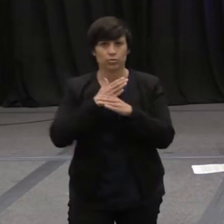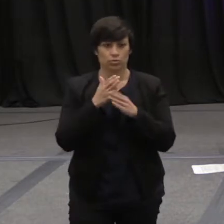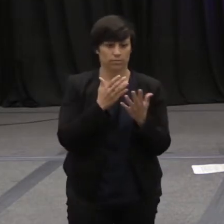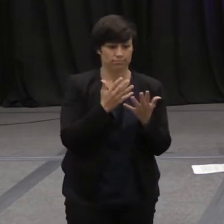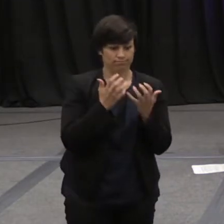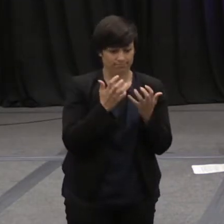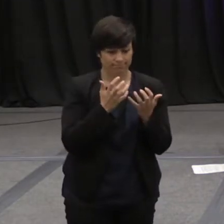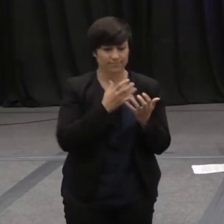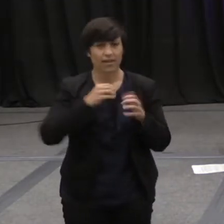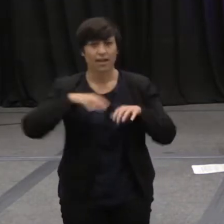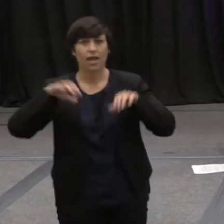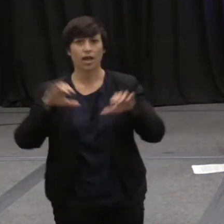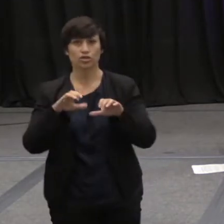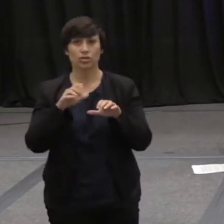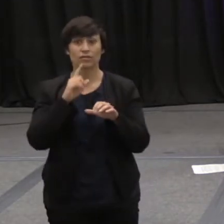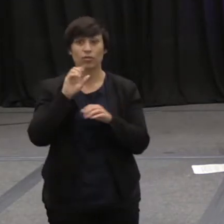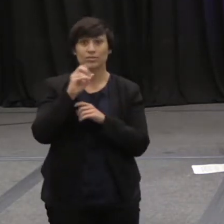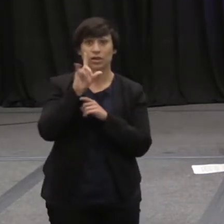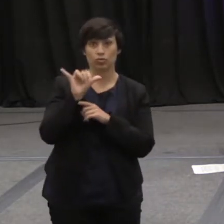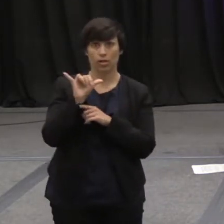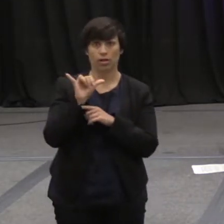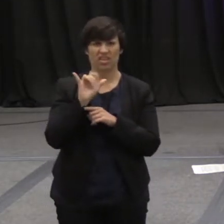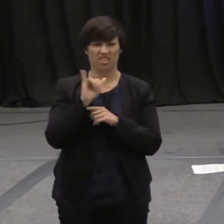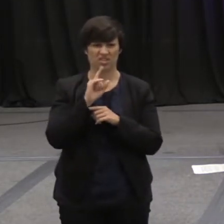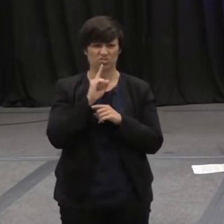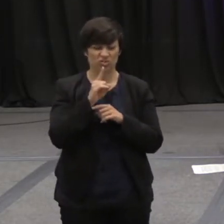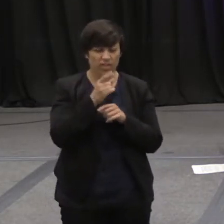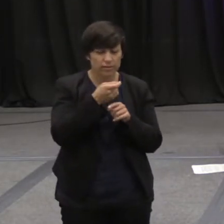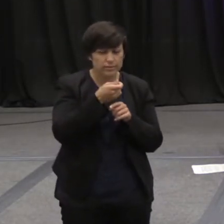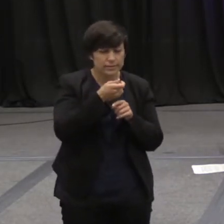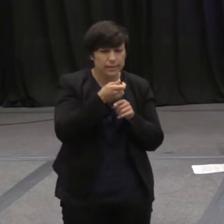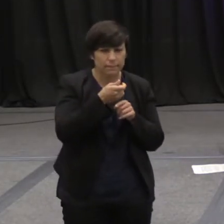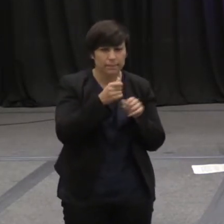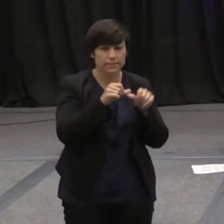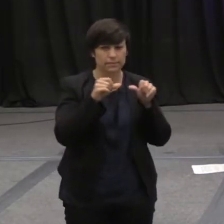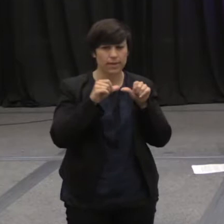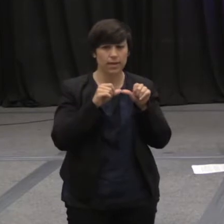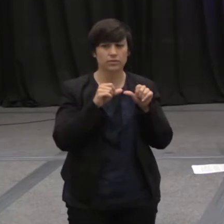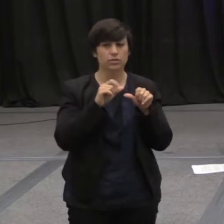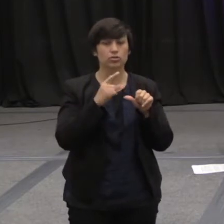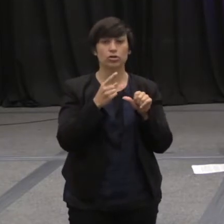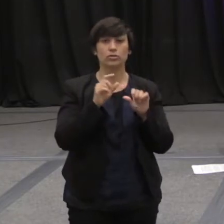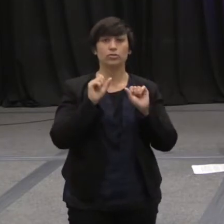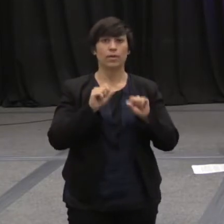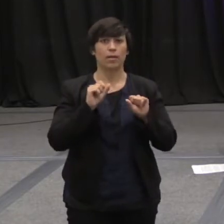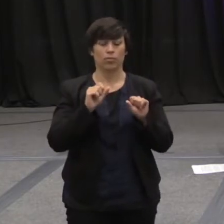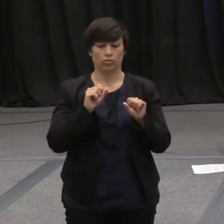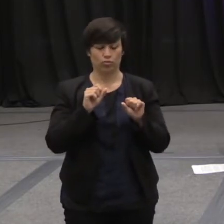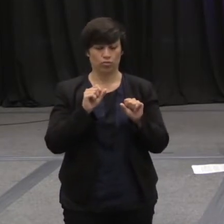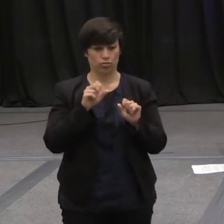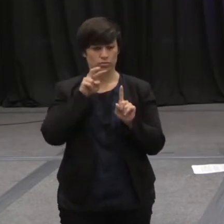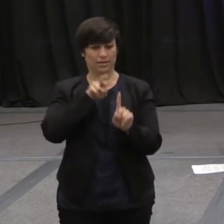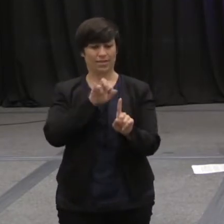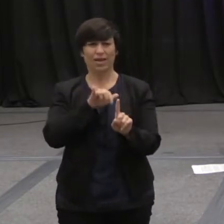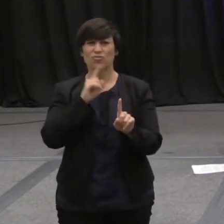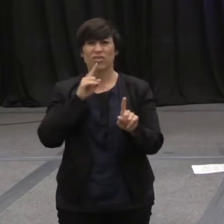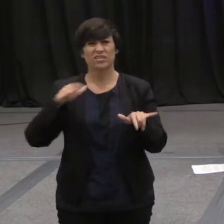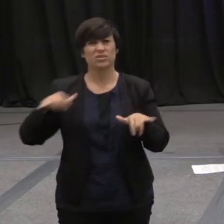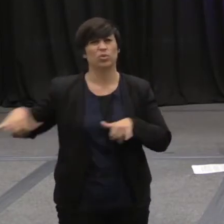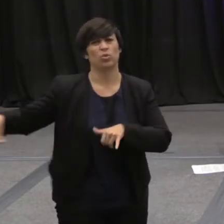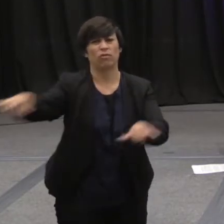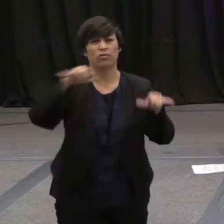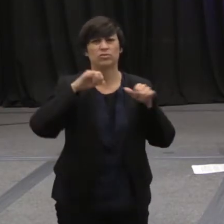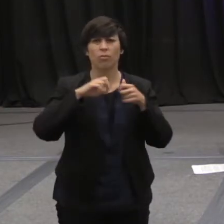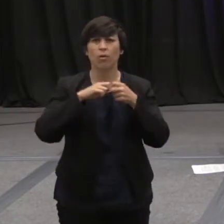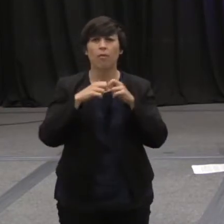slim space for a lot of us. But to just be able to hold that moment. And it's a universal problem. It's not